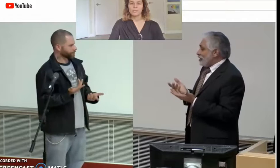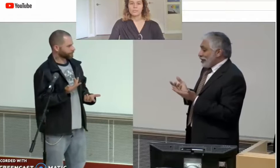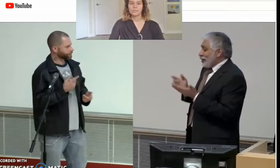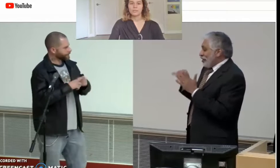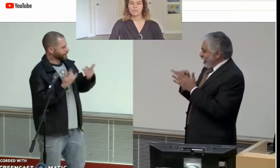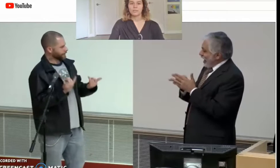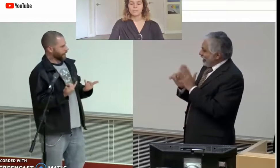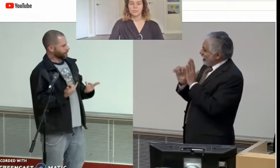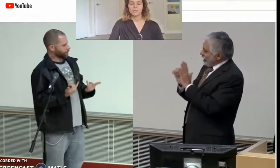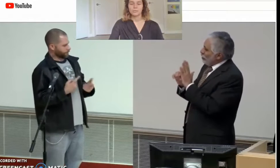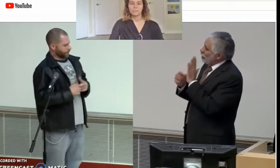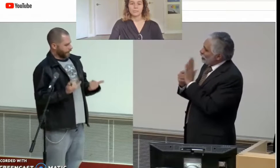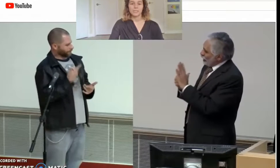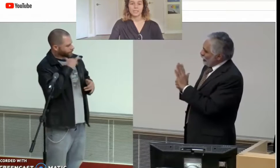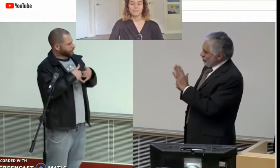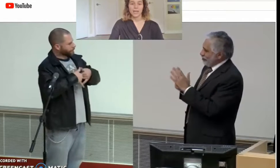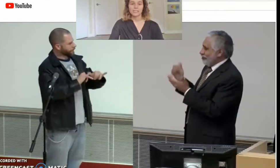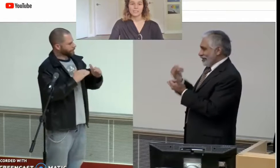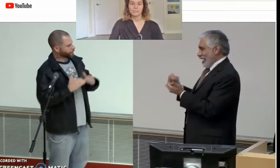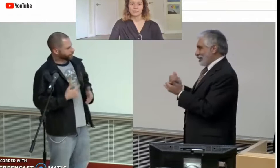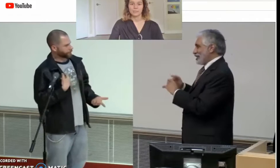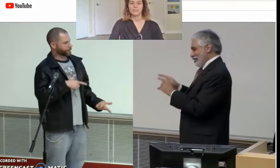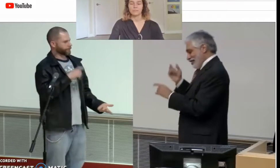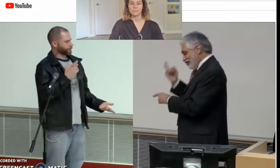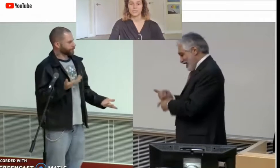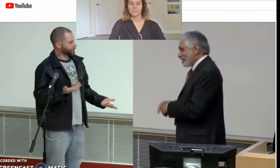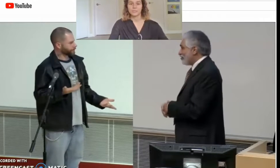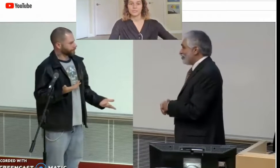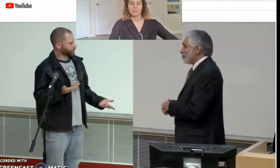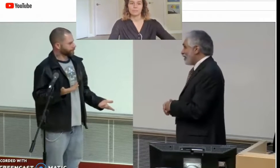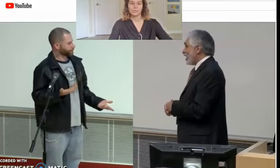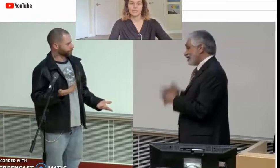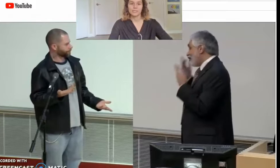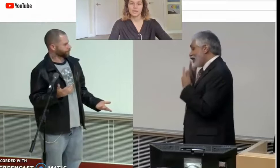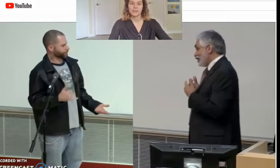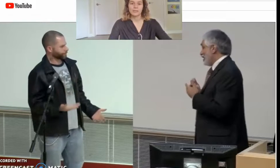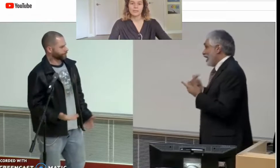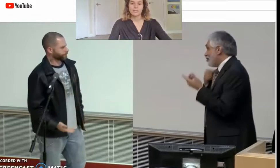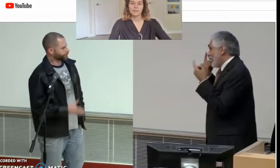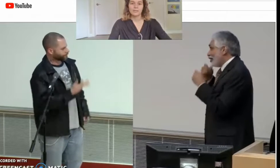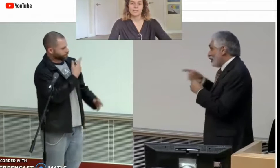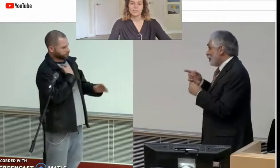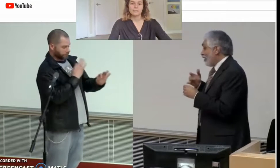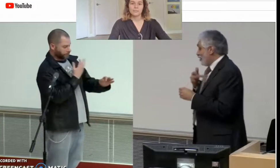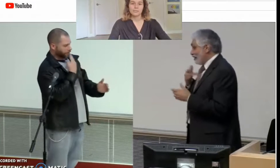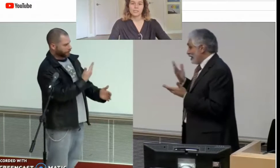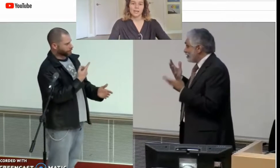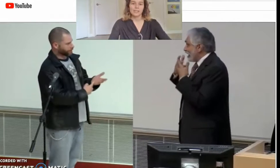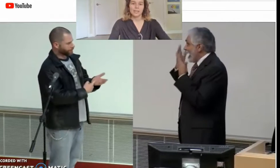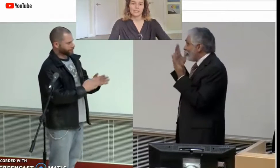most communicative access was at Martha Vineyards because everyone knew how to sign. And it's unfortunate now that things